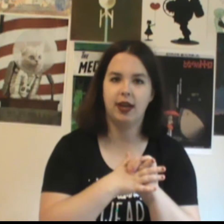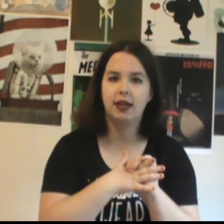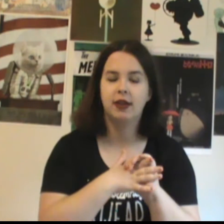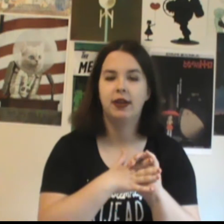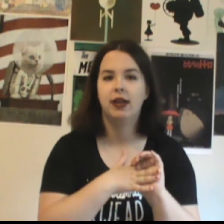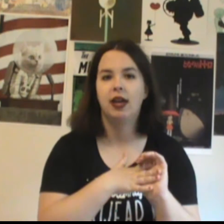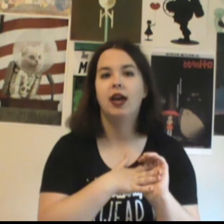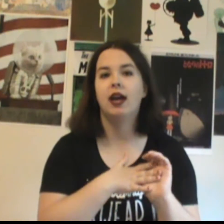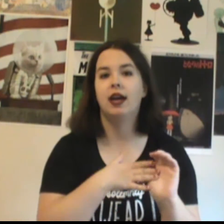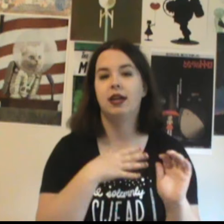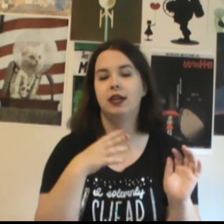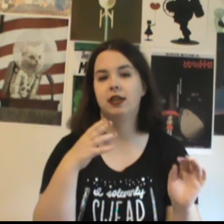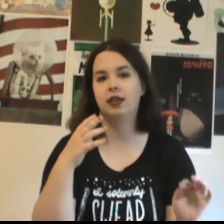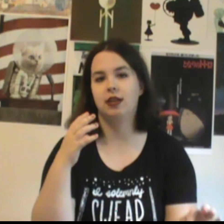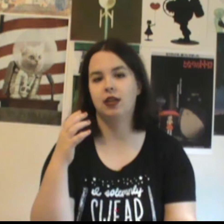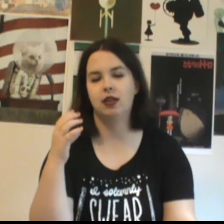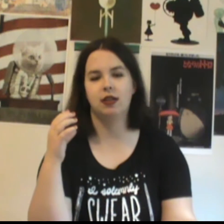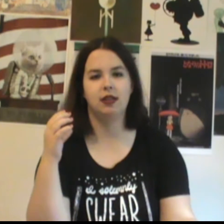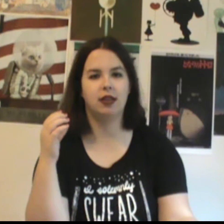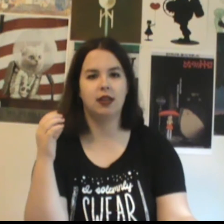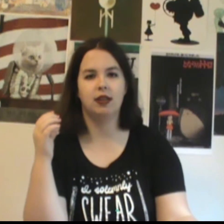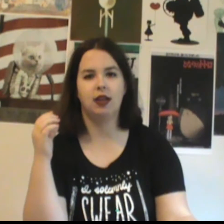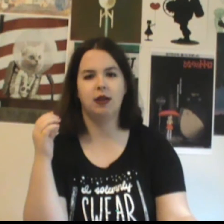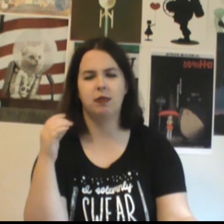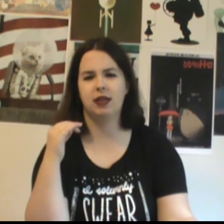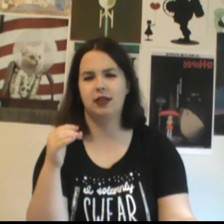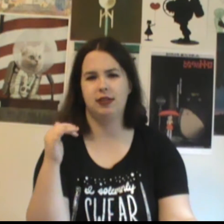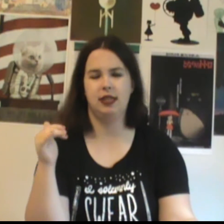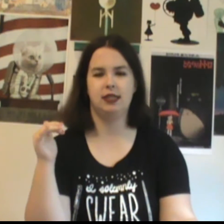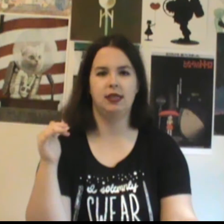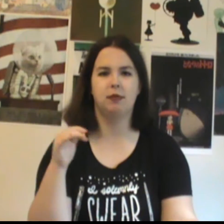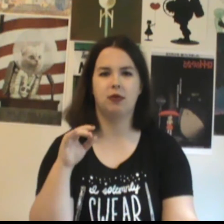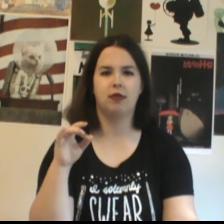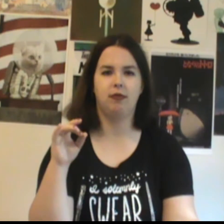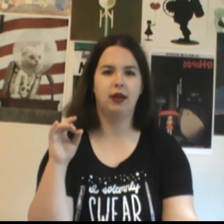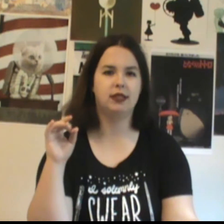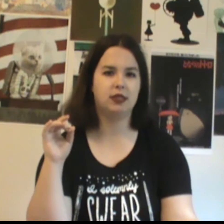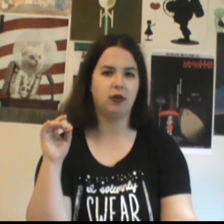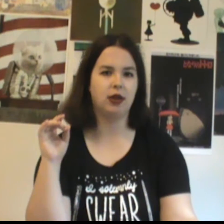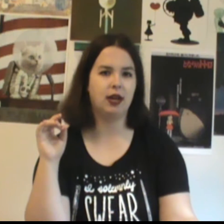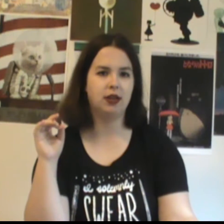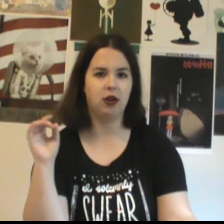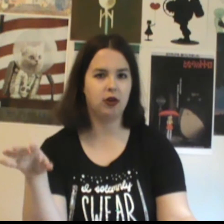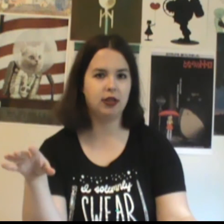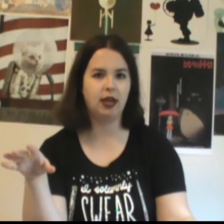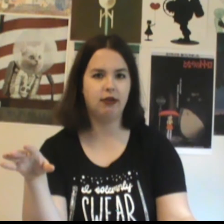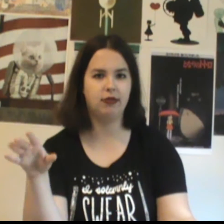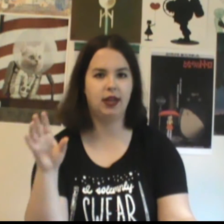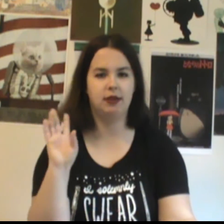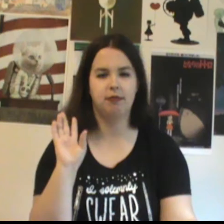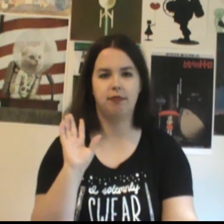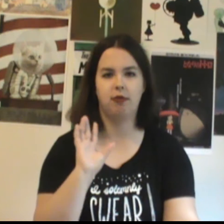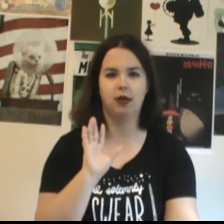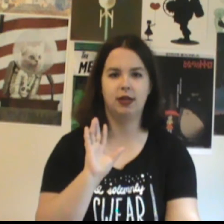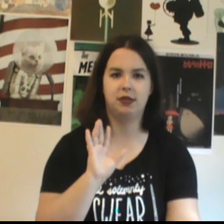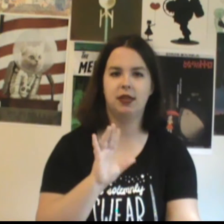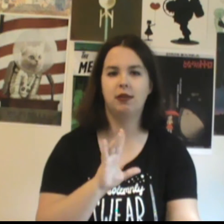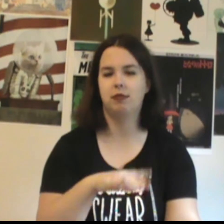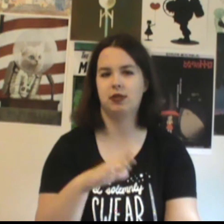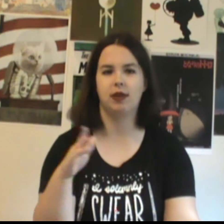that. And I'm really interested to see more of what's going on in her life and more interested in what's going